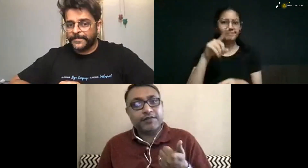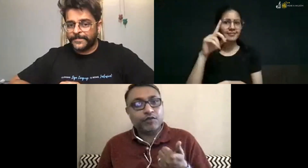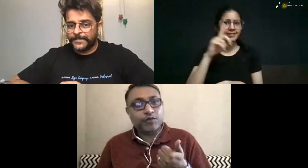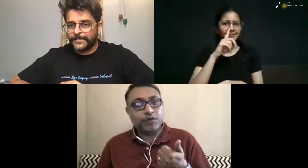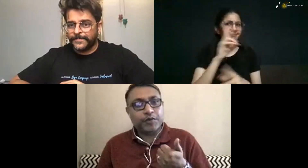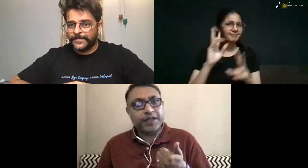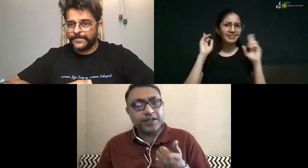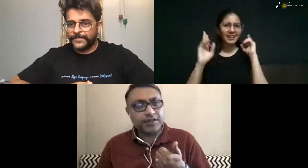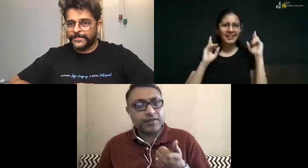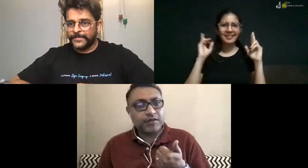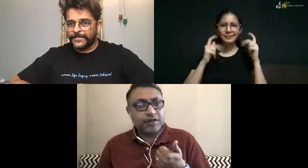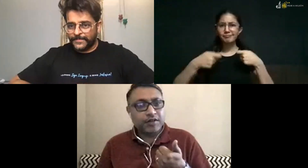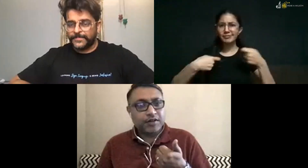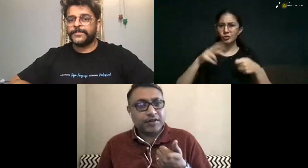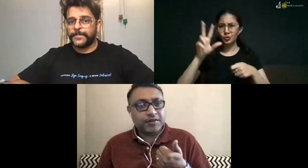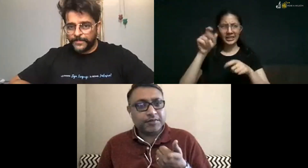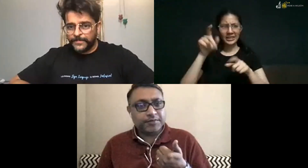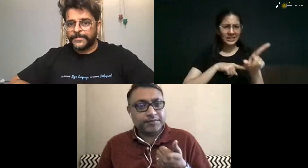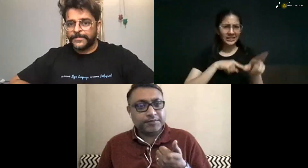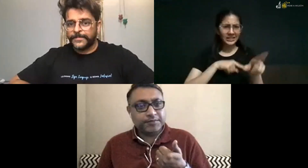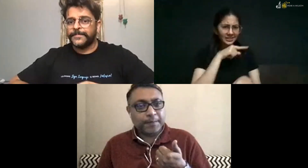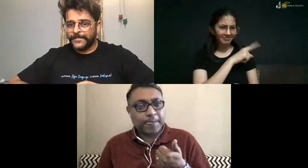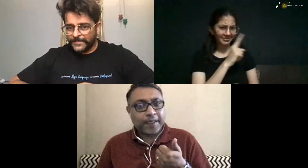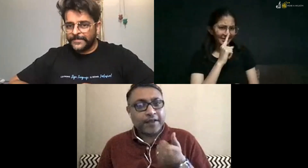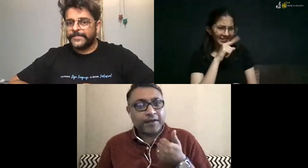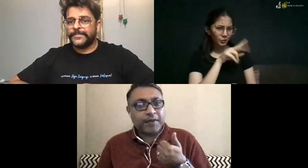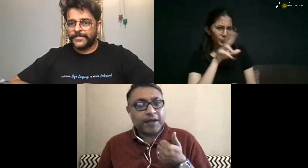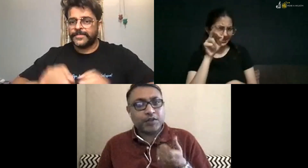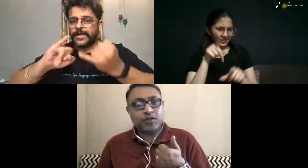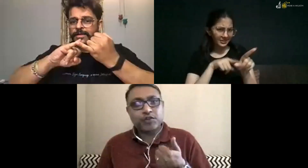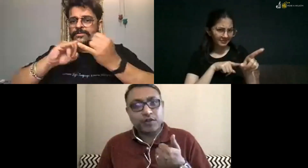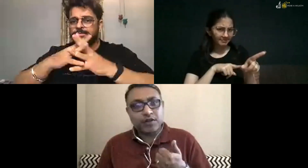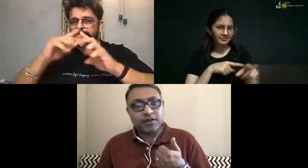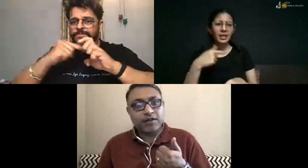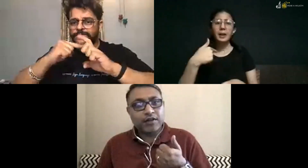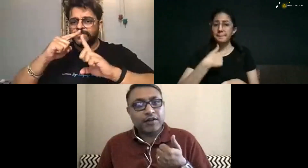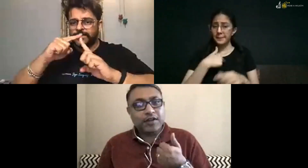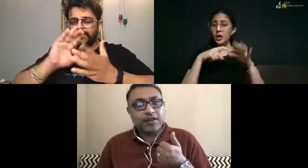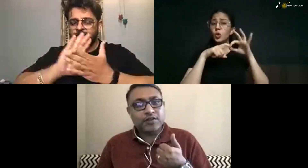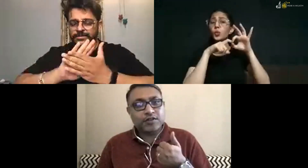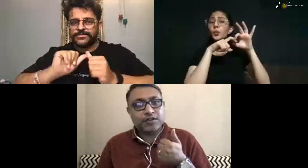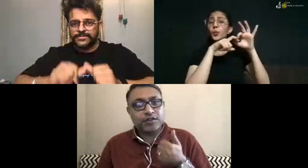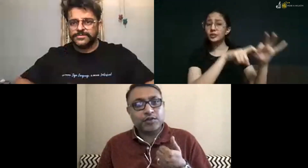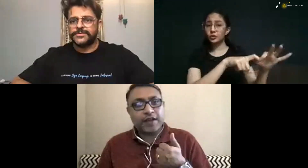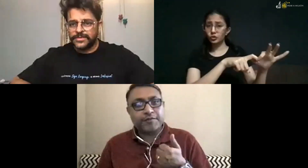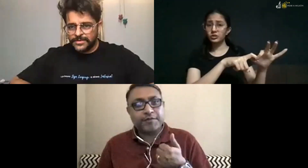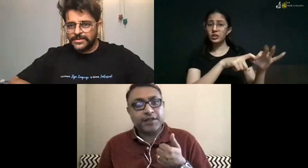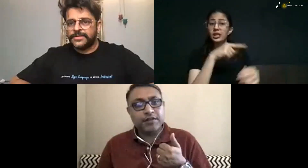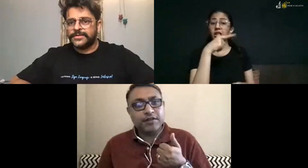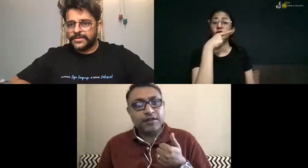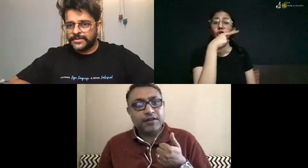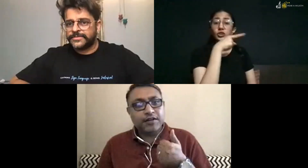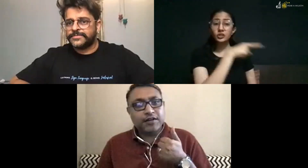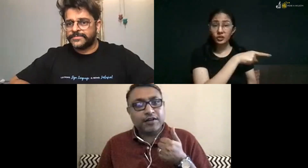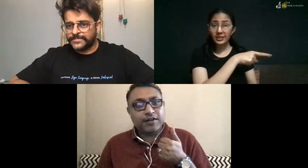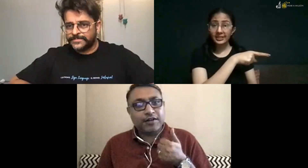that for what, 20 years now? Um, my question to her is